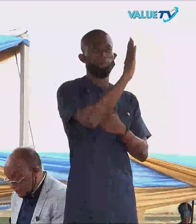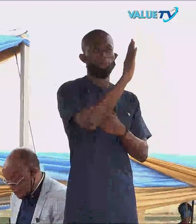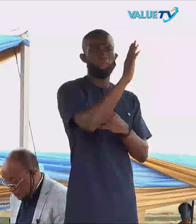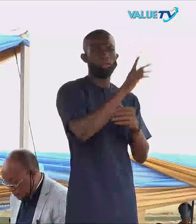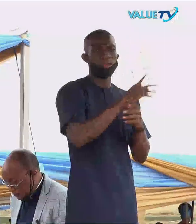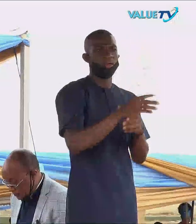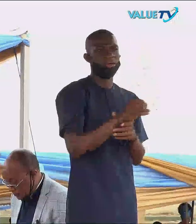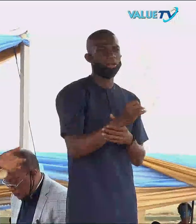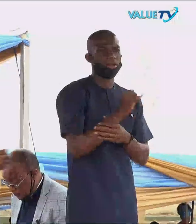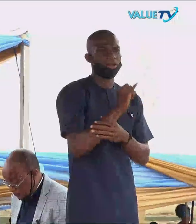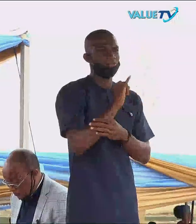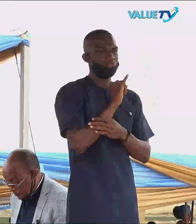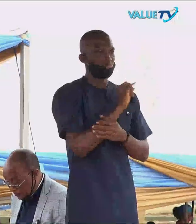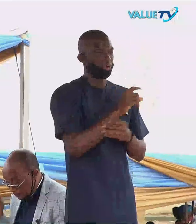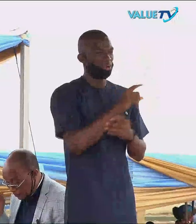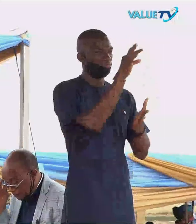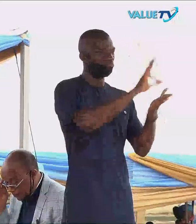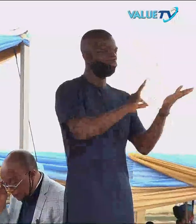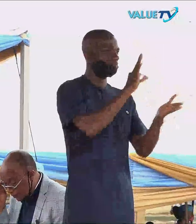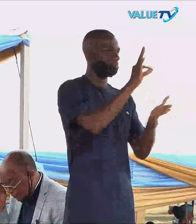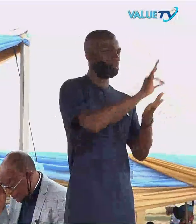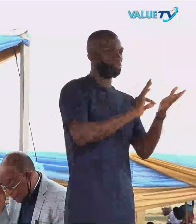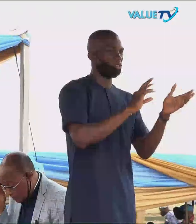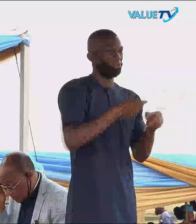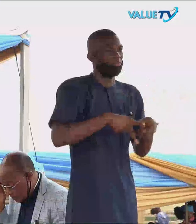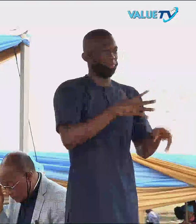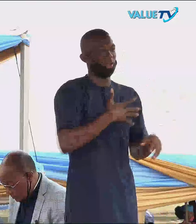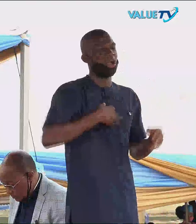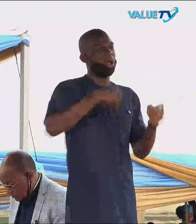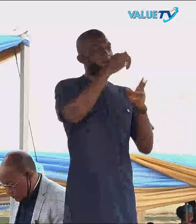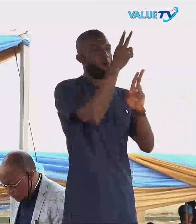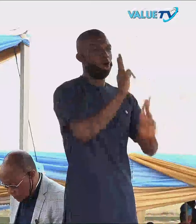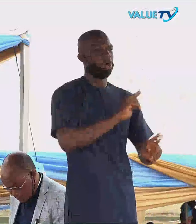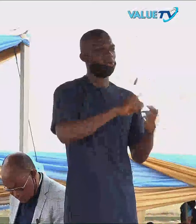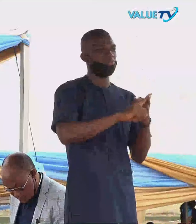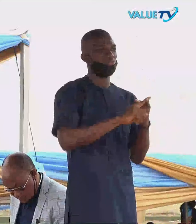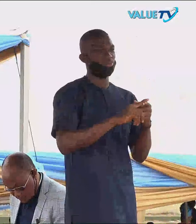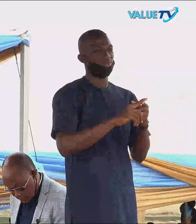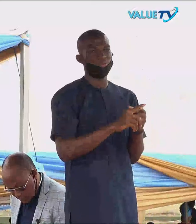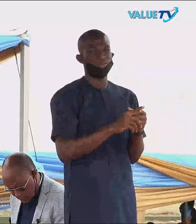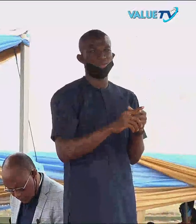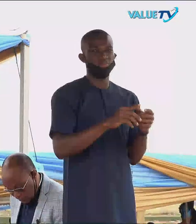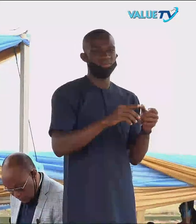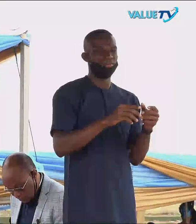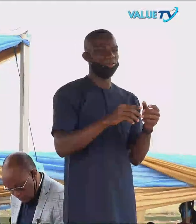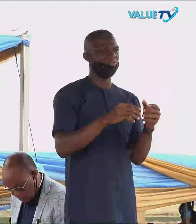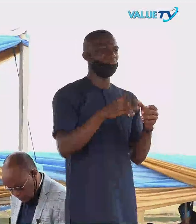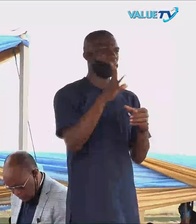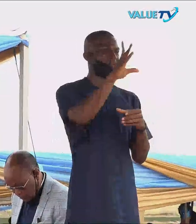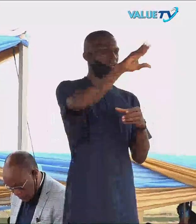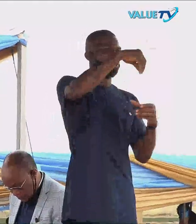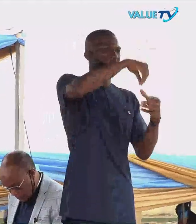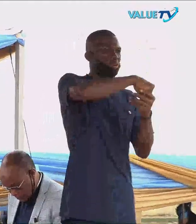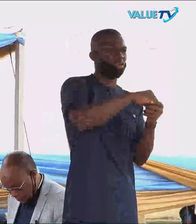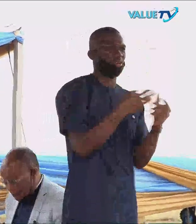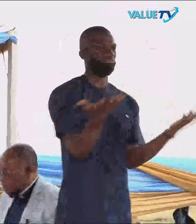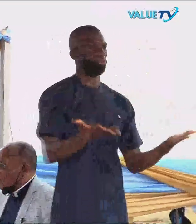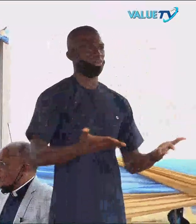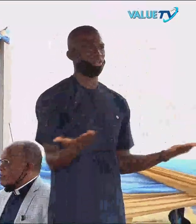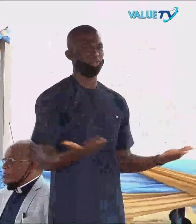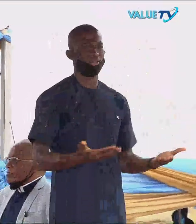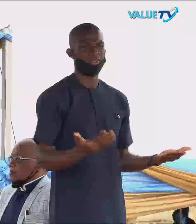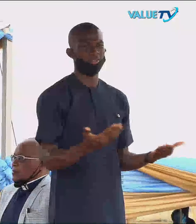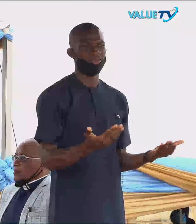I count it a great privilege and honor to be part of this great occasion,